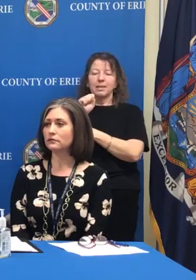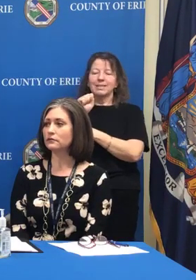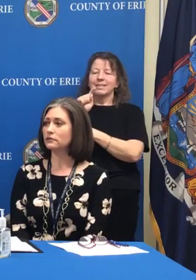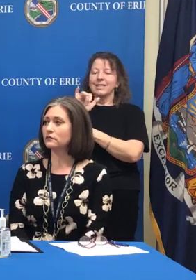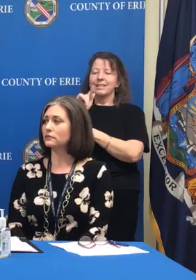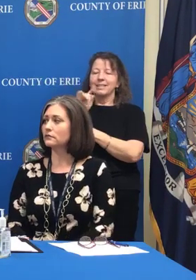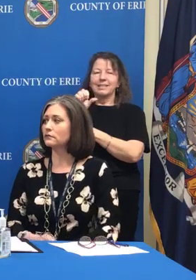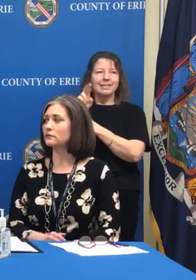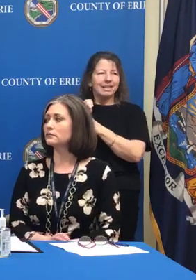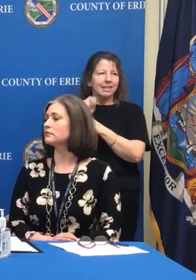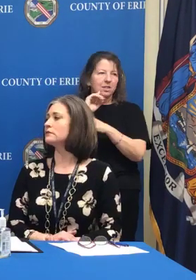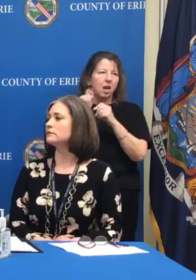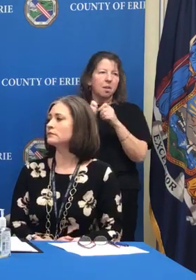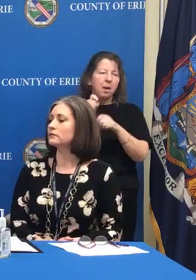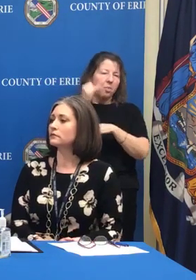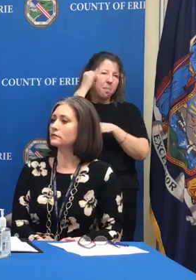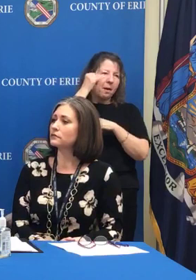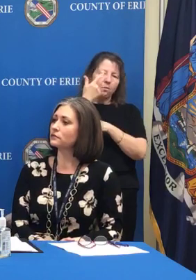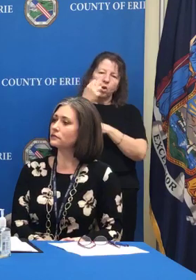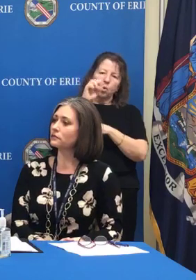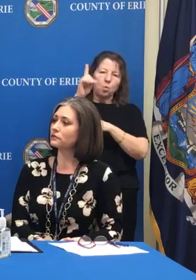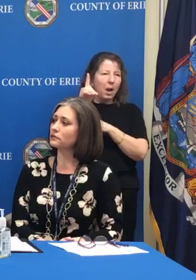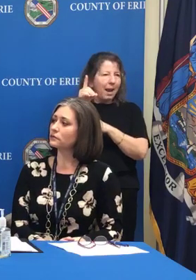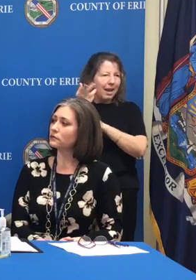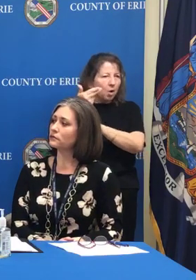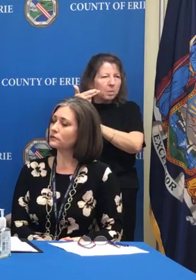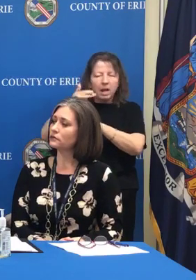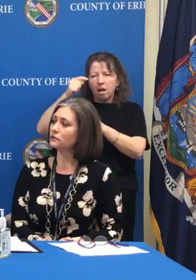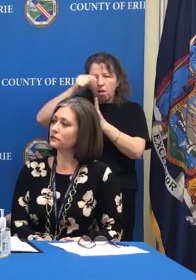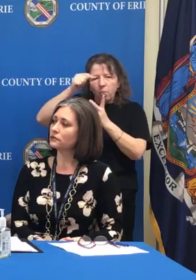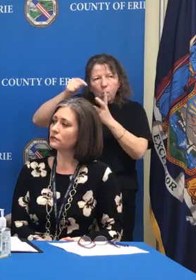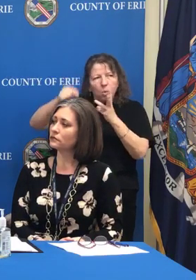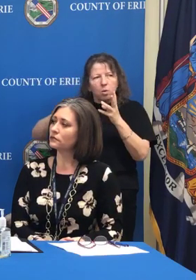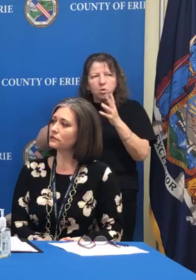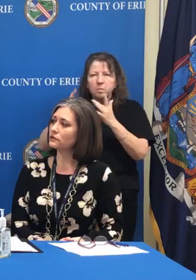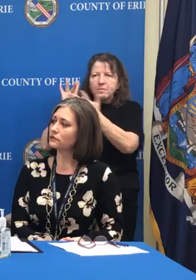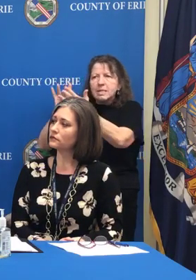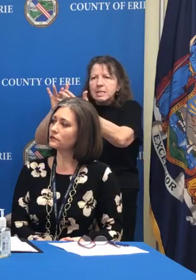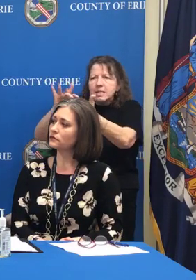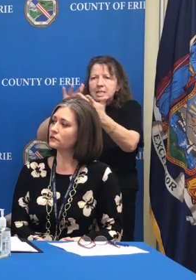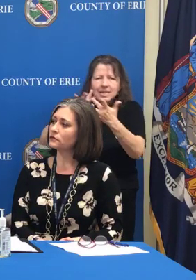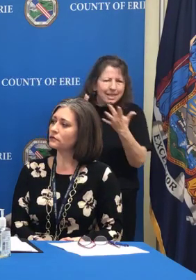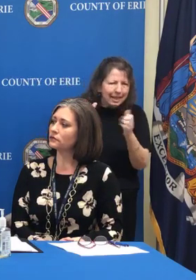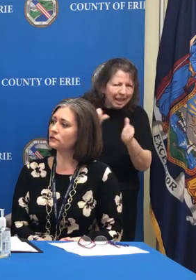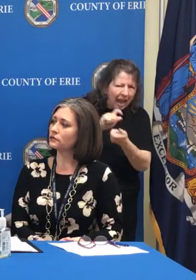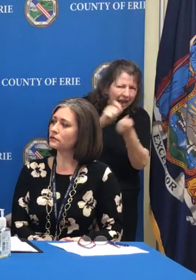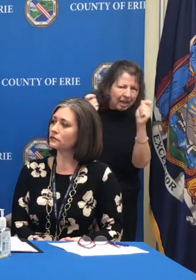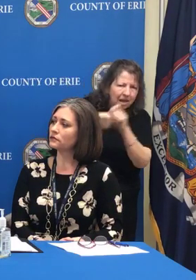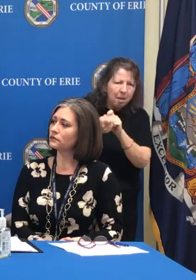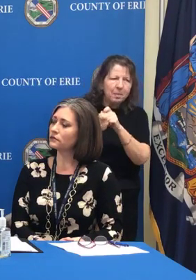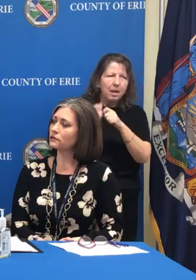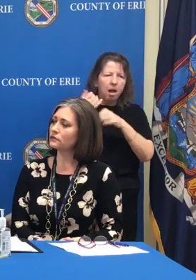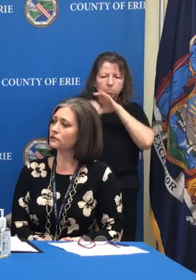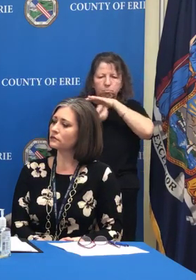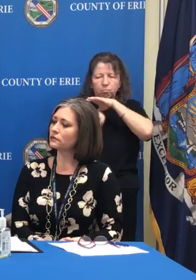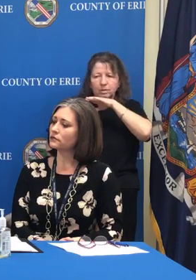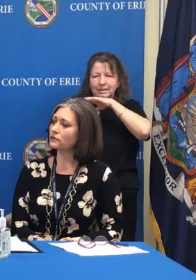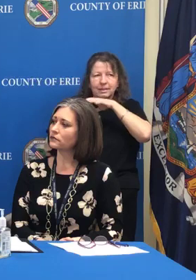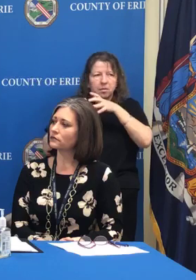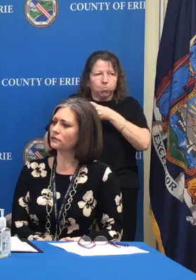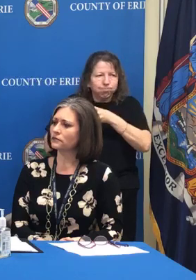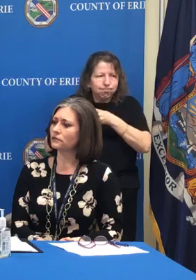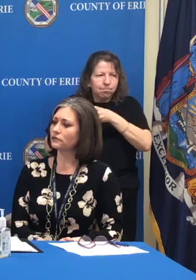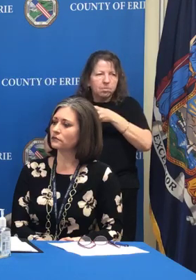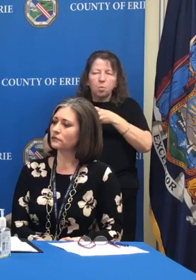the Buffalo Grand. And potentially what it would take to get that converted into either a quarantine facility or an